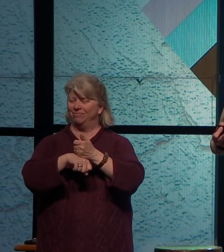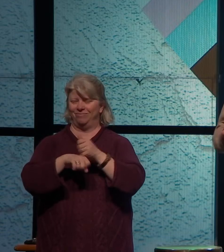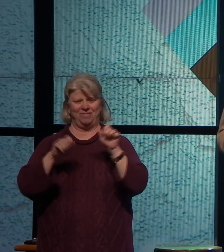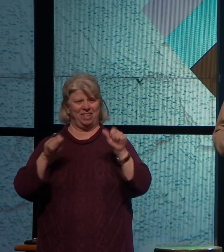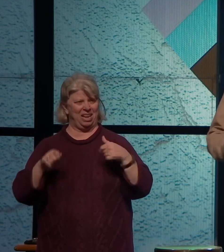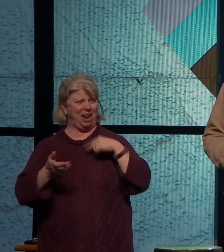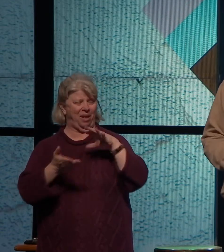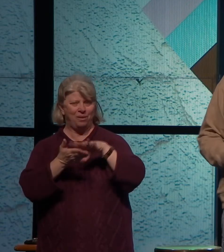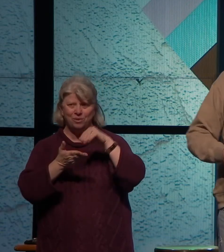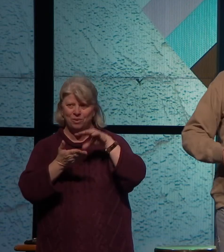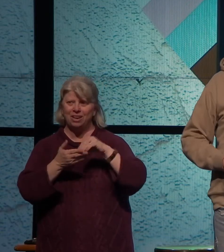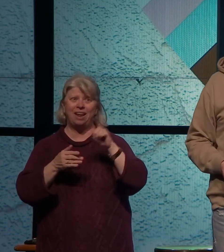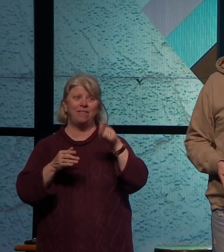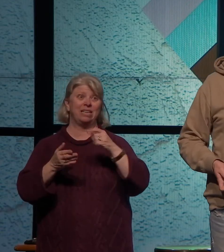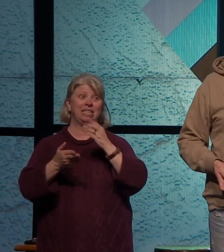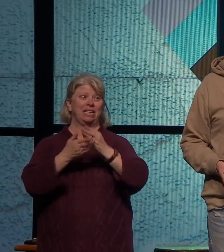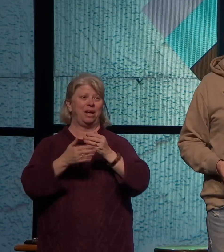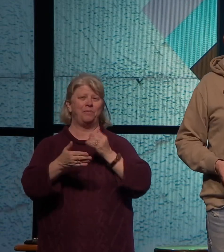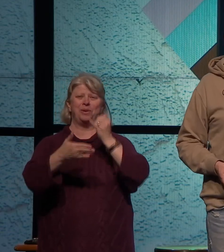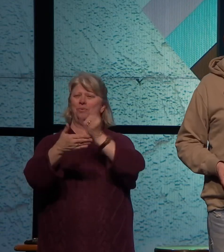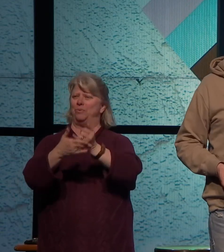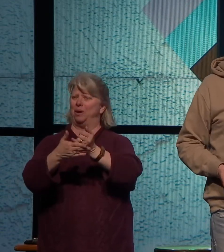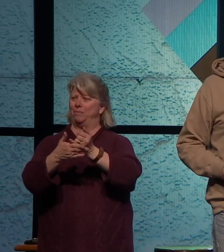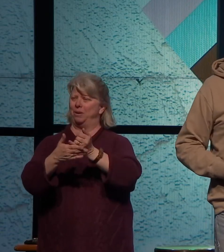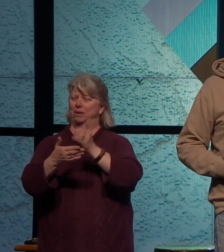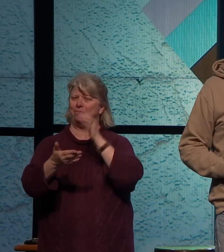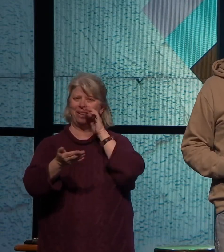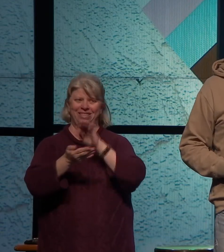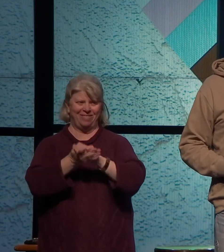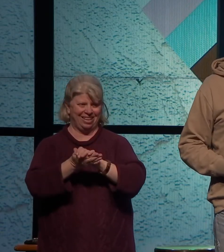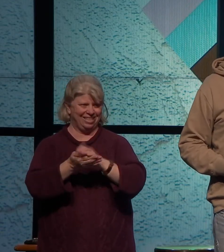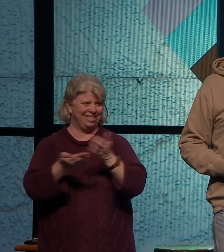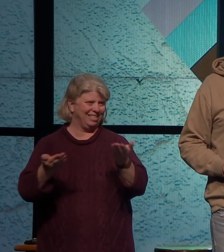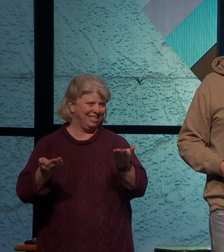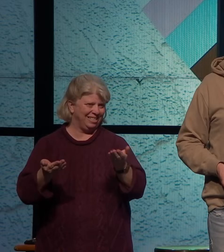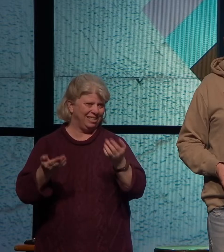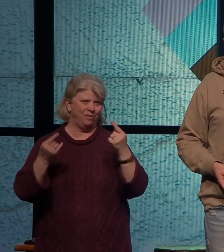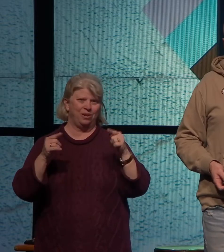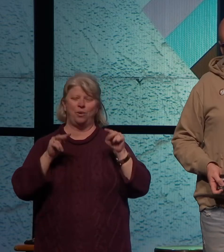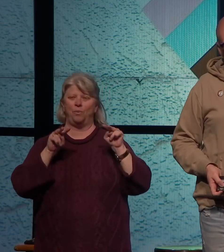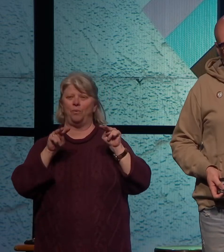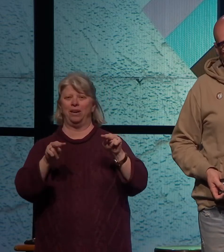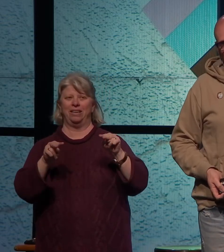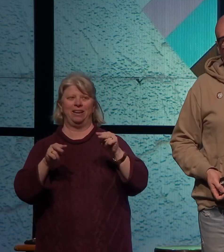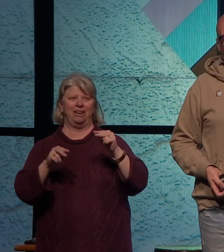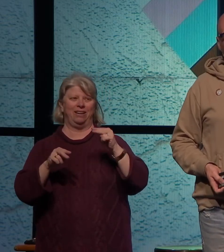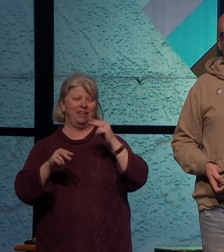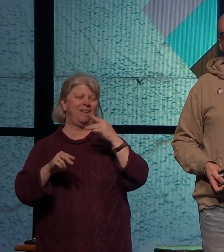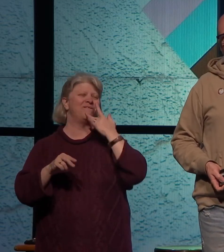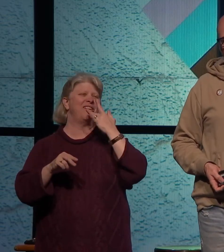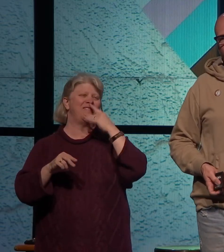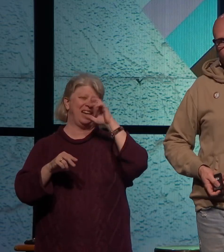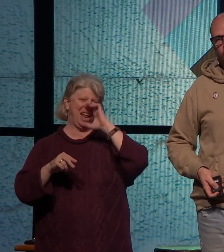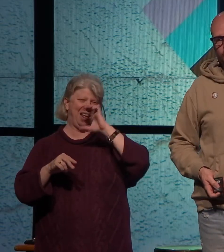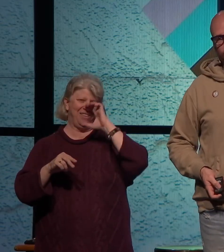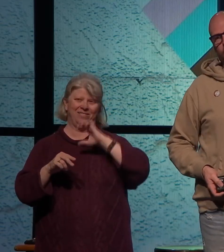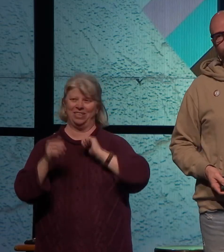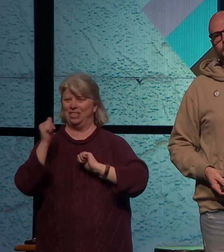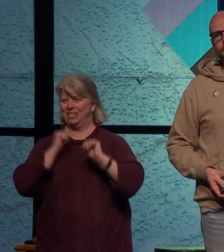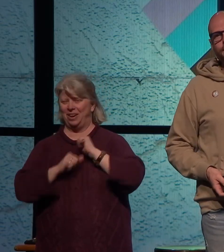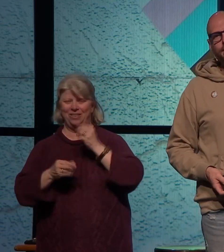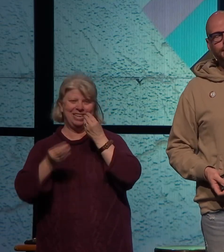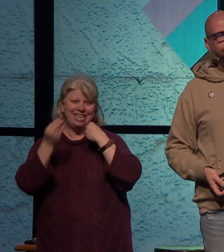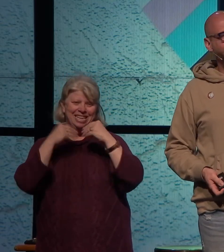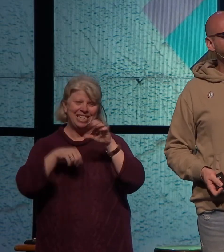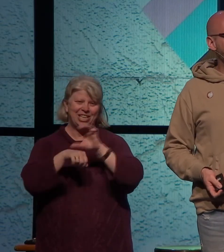I learn, oh, I got to stop interrupting my spouse when they're watching their favorite anime show, having